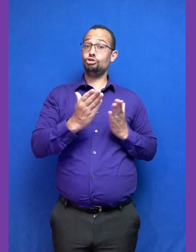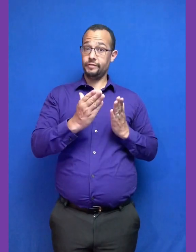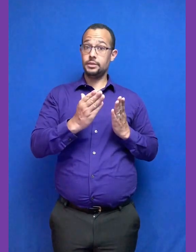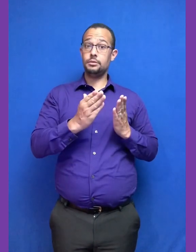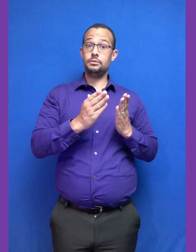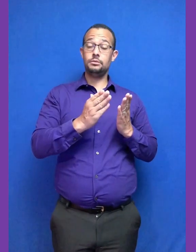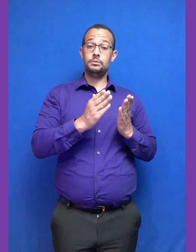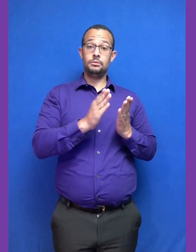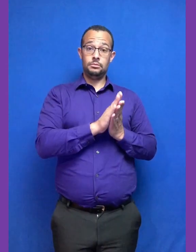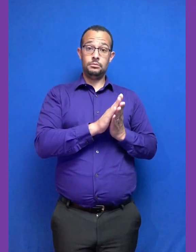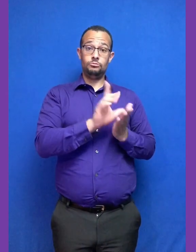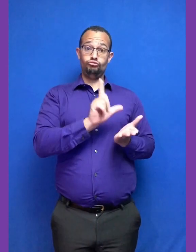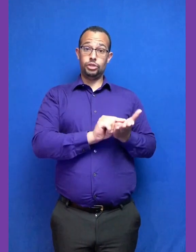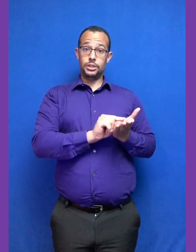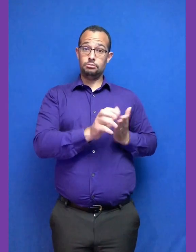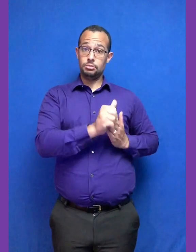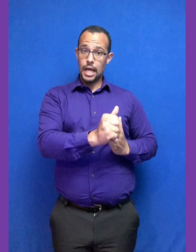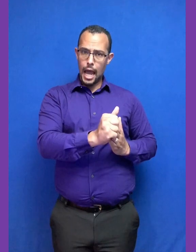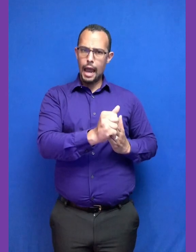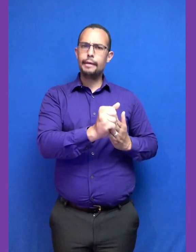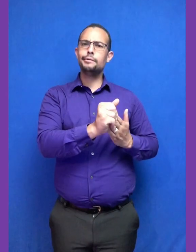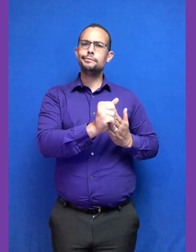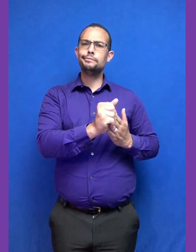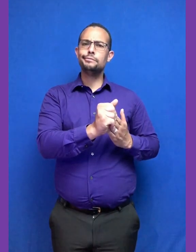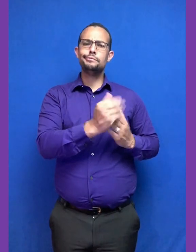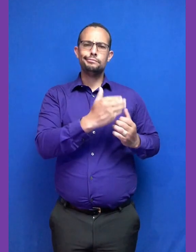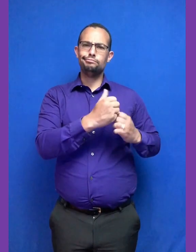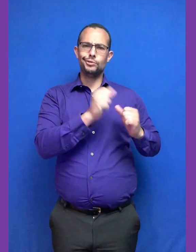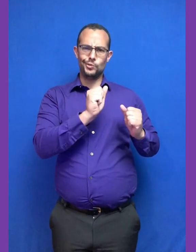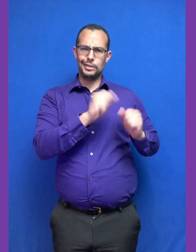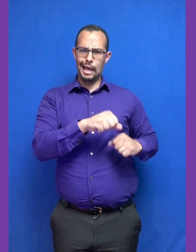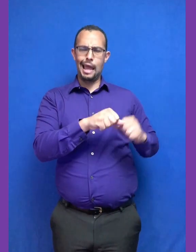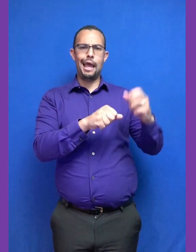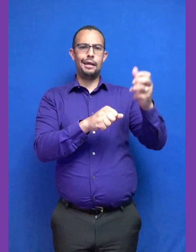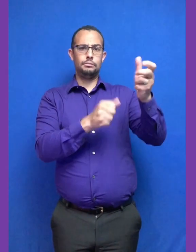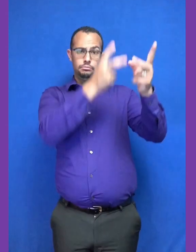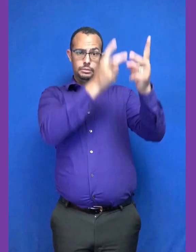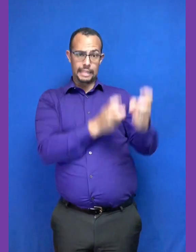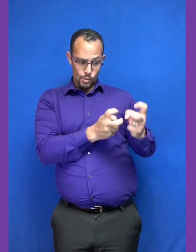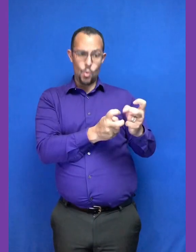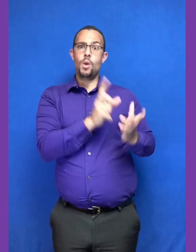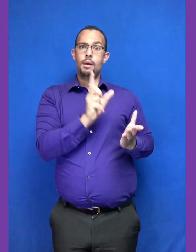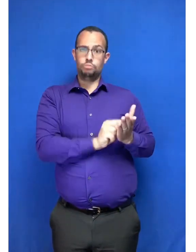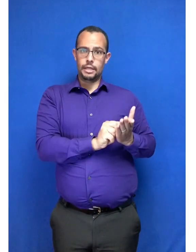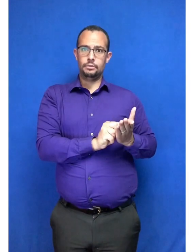guide has these printed out, so you can print that out and then do this for your house.